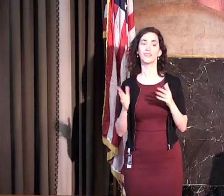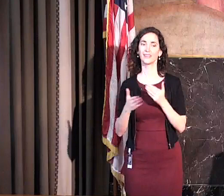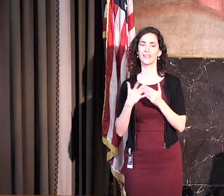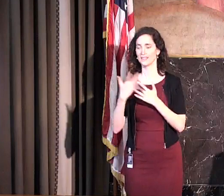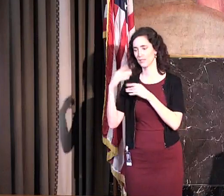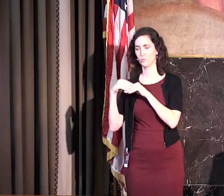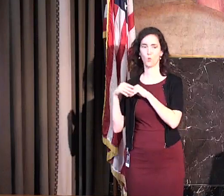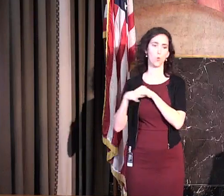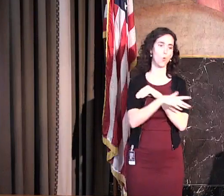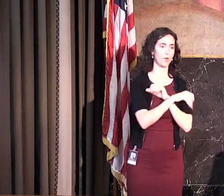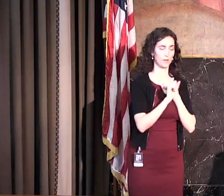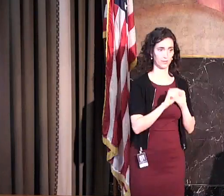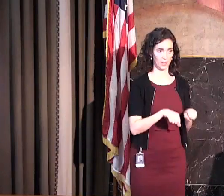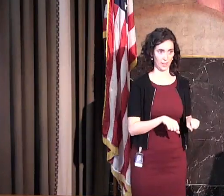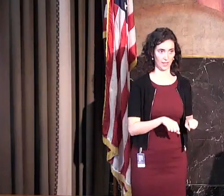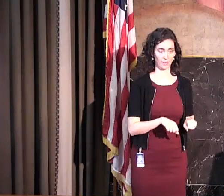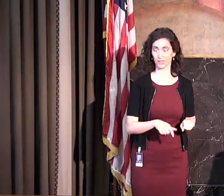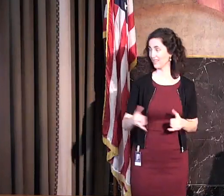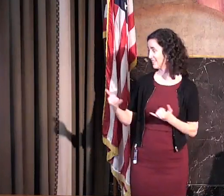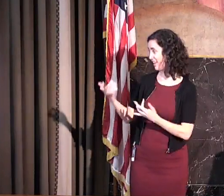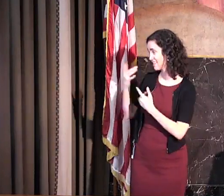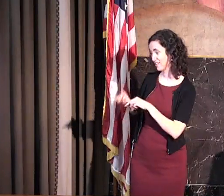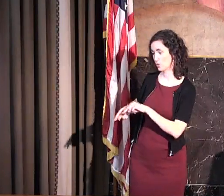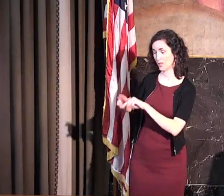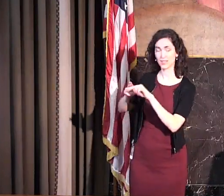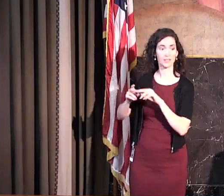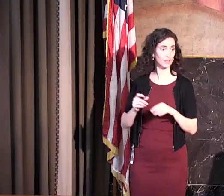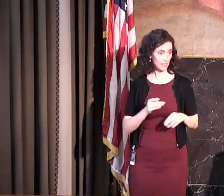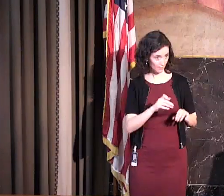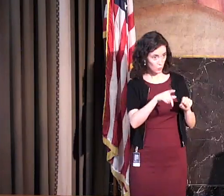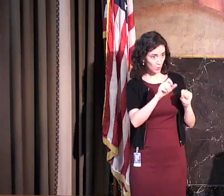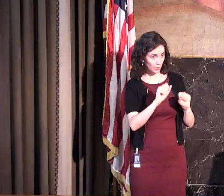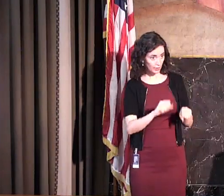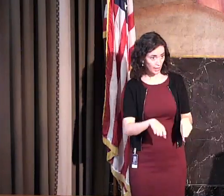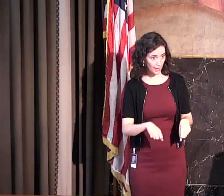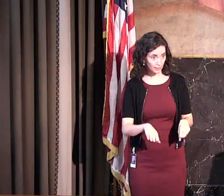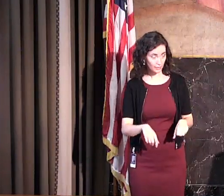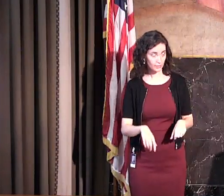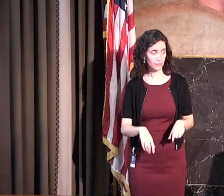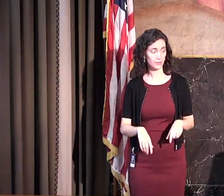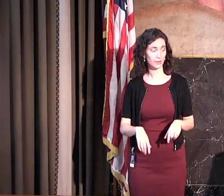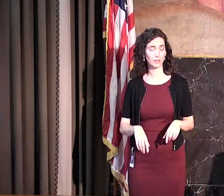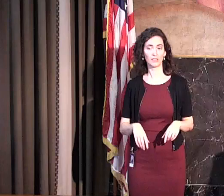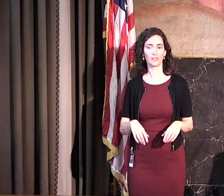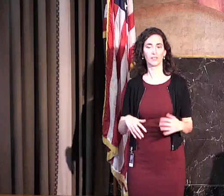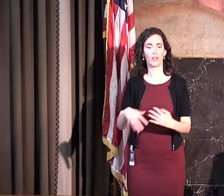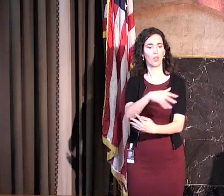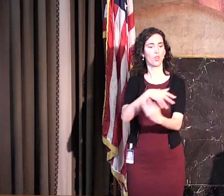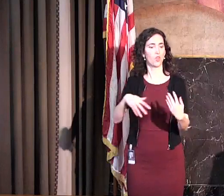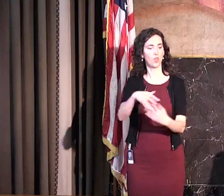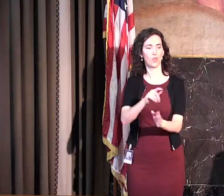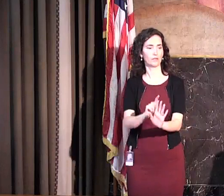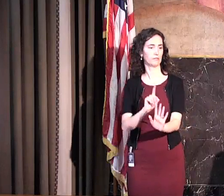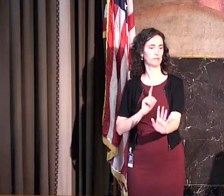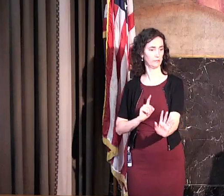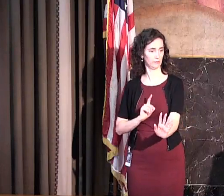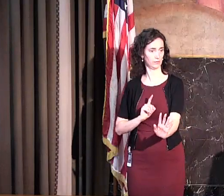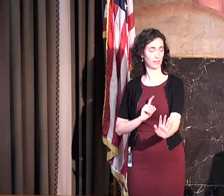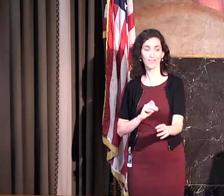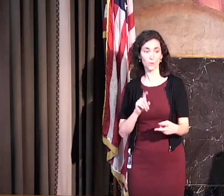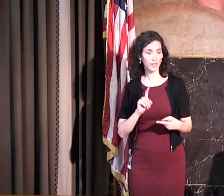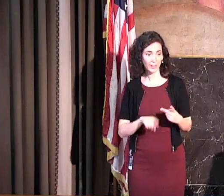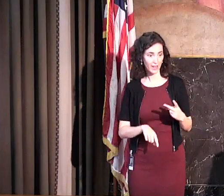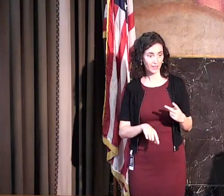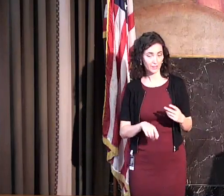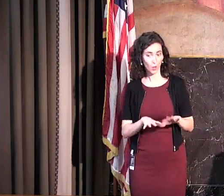environment. I think because we're in a surge, if you can't always, but if you can, avoid those spaces. If you can't, I do